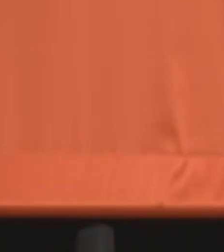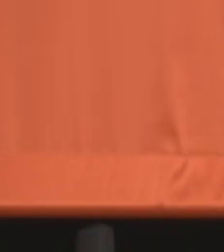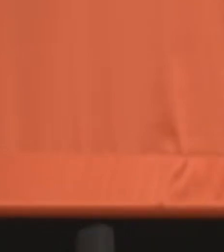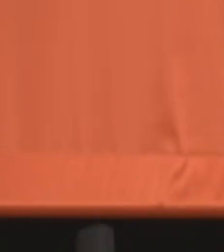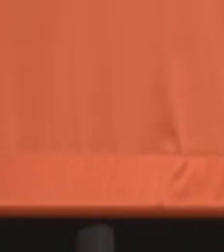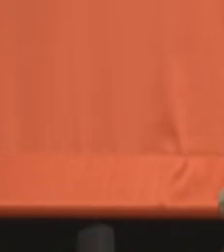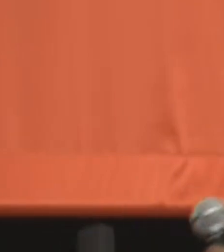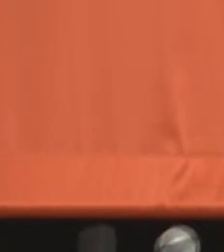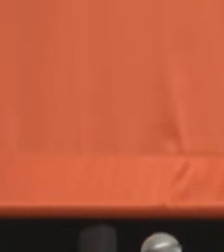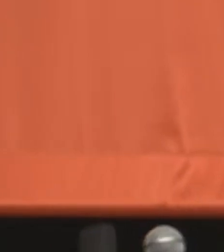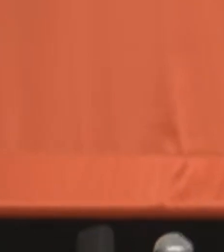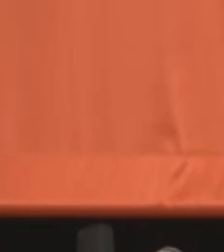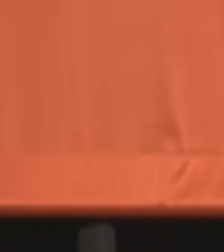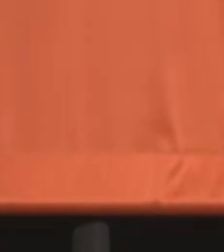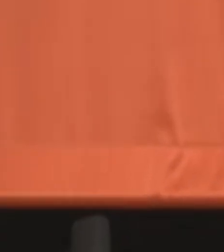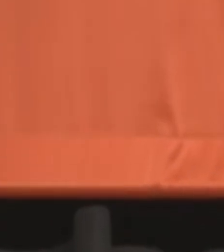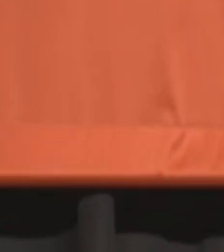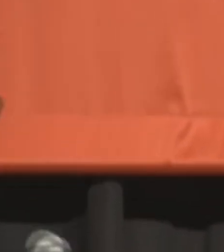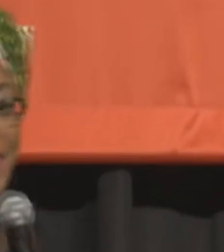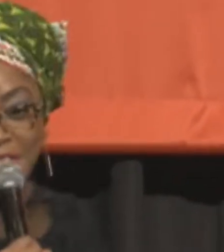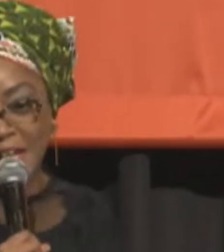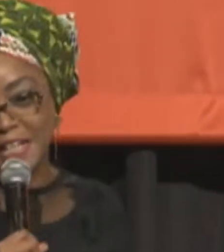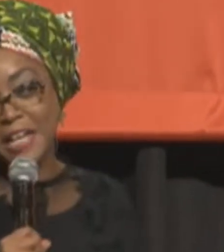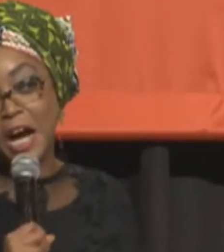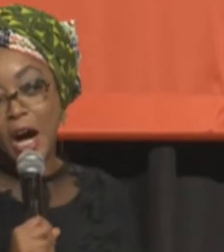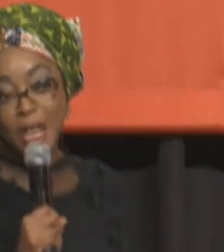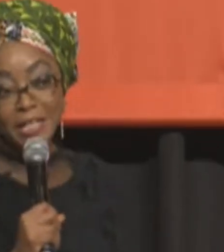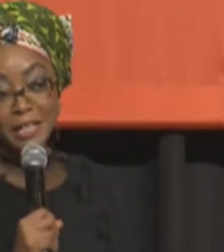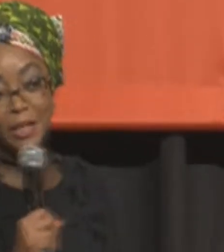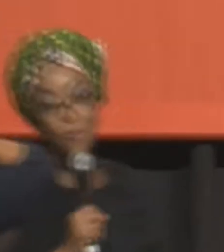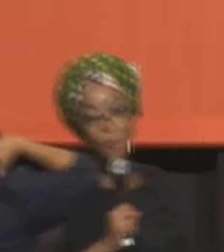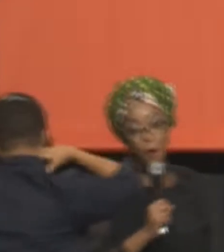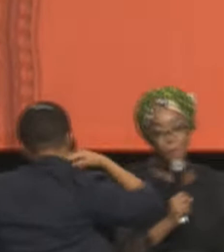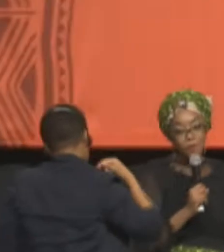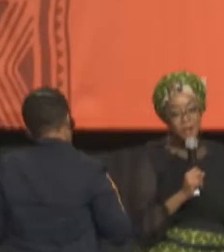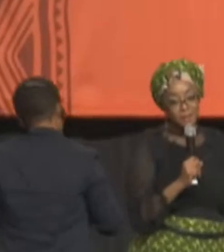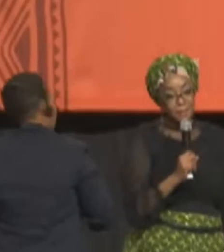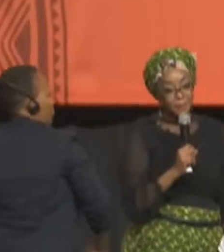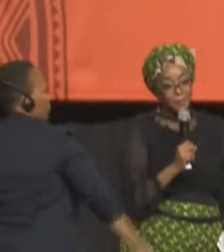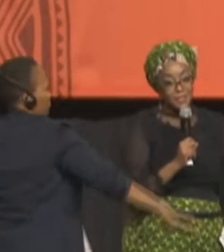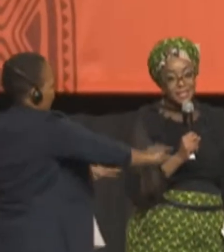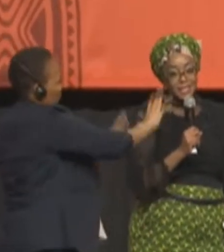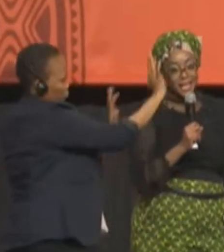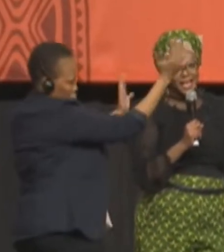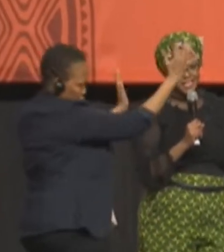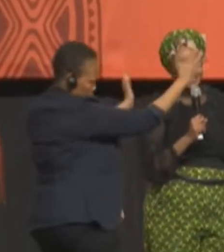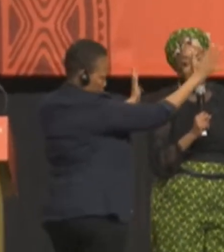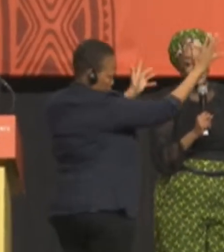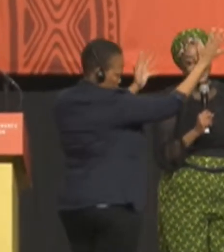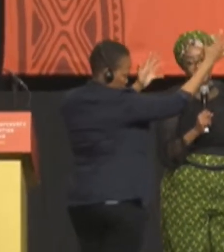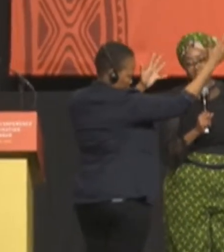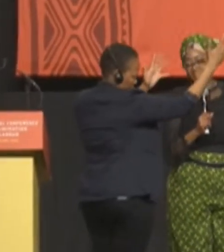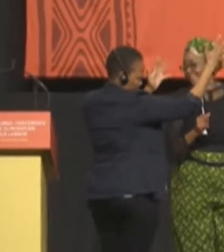We thank you. I think they need a heartier, warm round of applause than